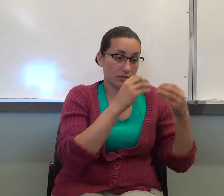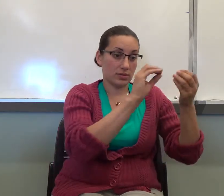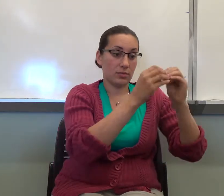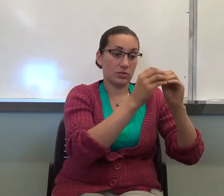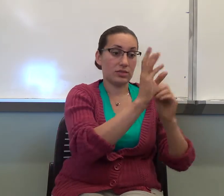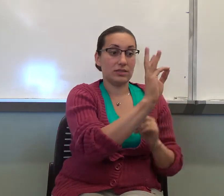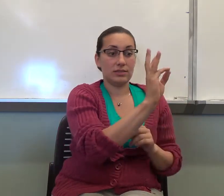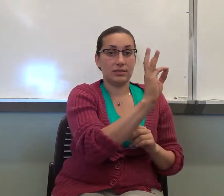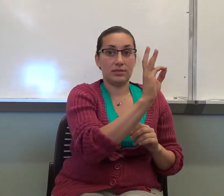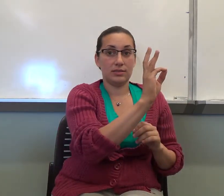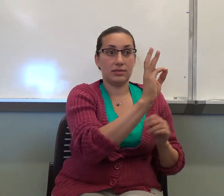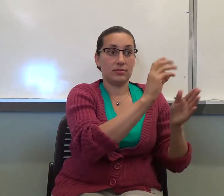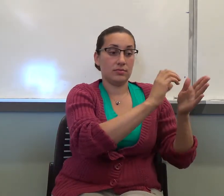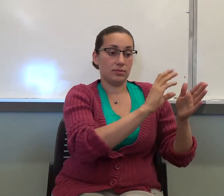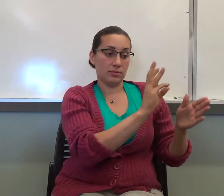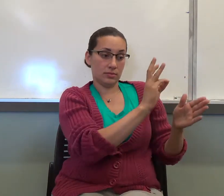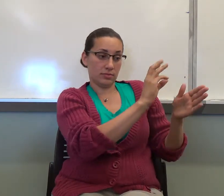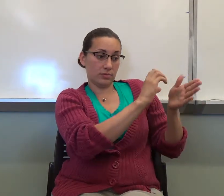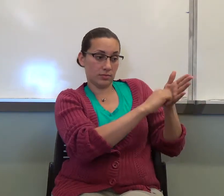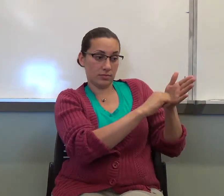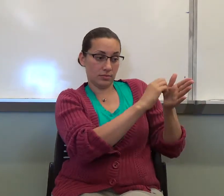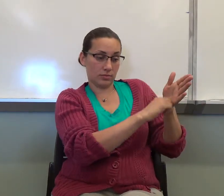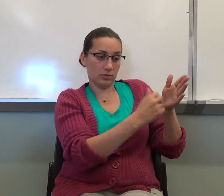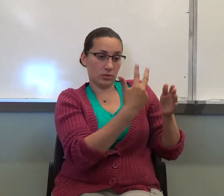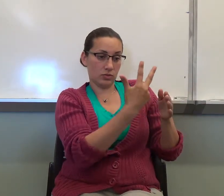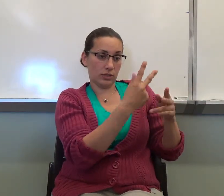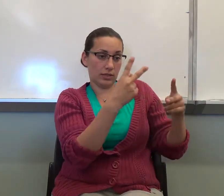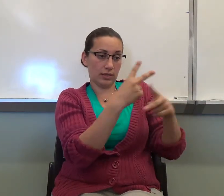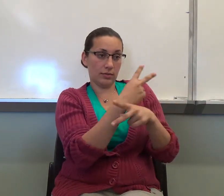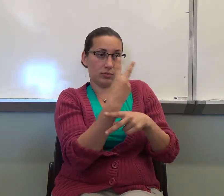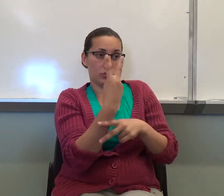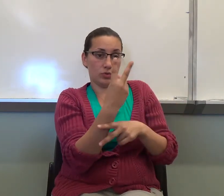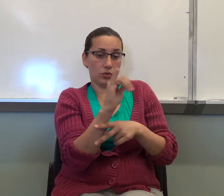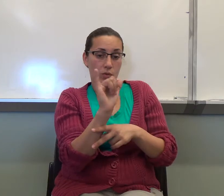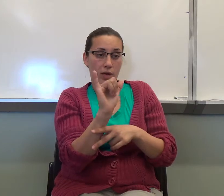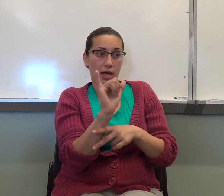minus 3 times 2y plus 9.